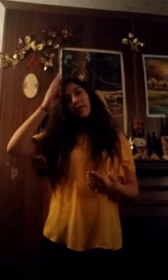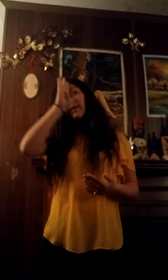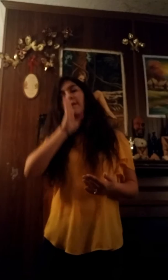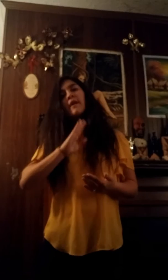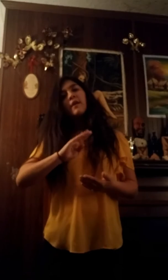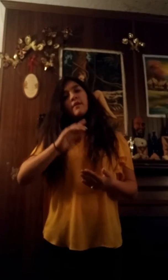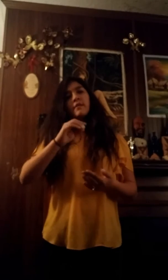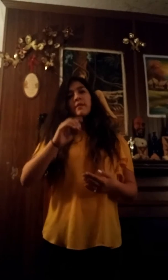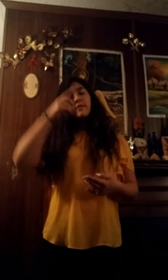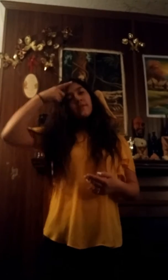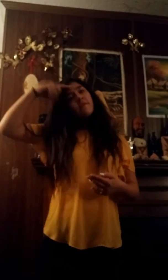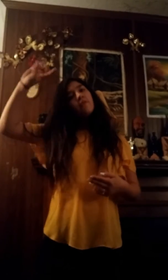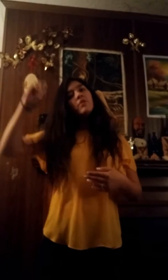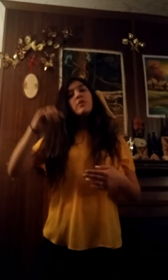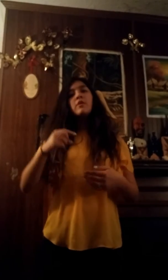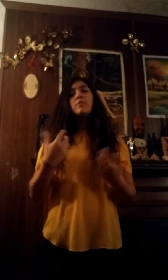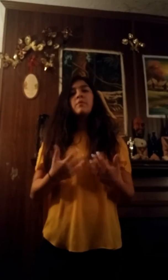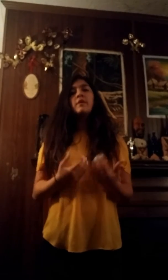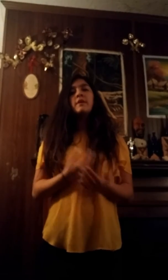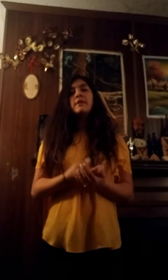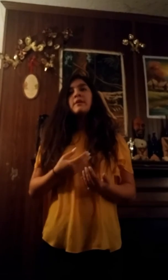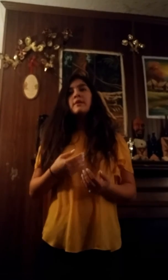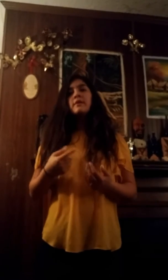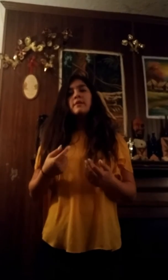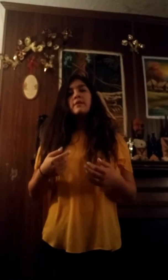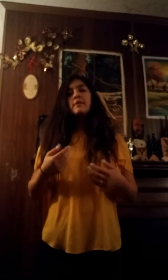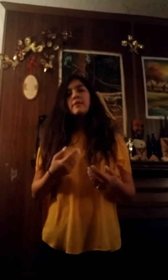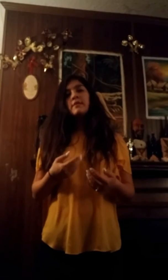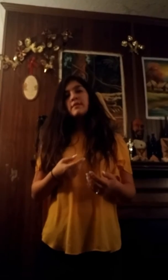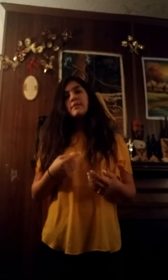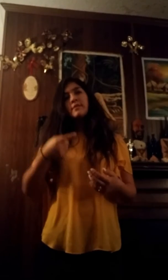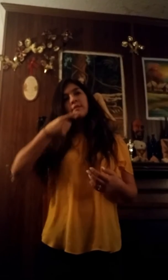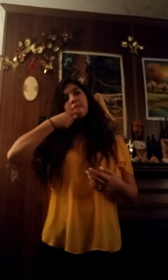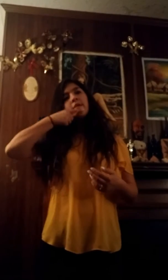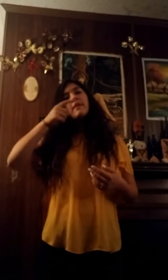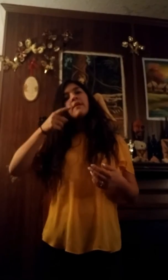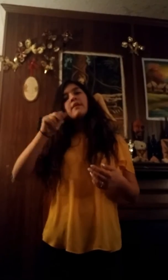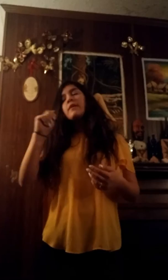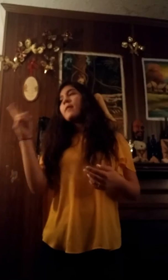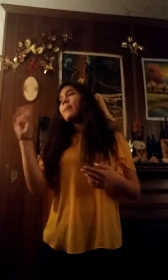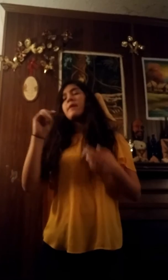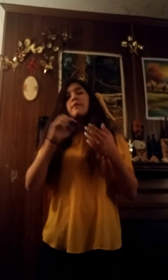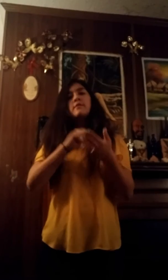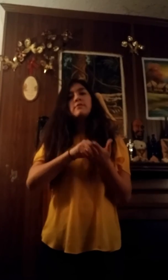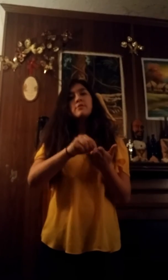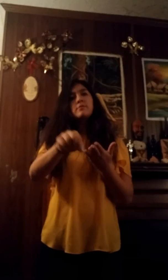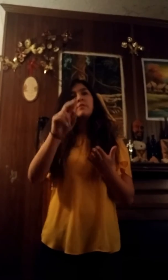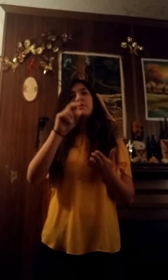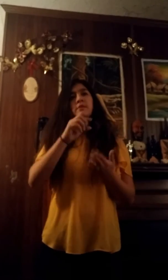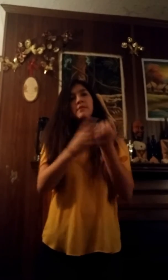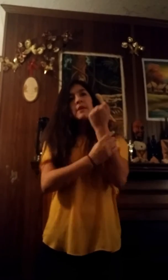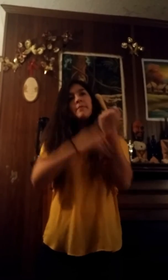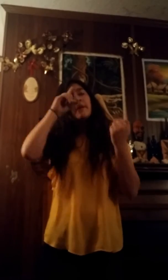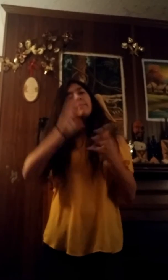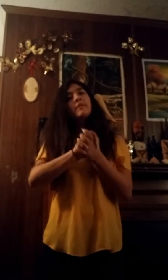Abraham believed God, and it was counted unto him righteousness. How much more shall the blood of Christ,